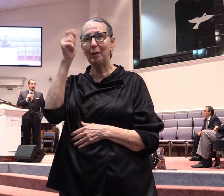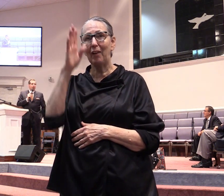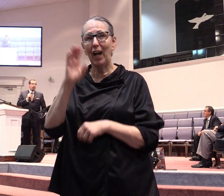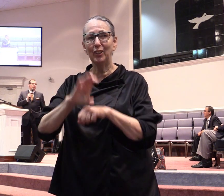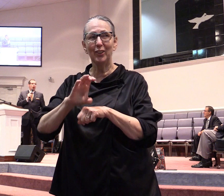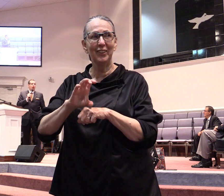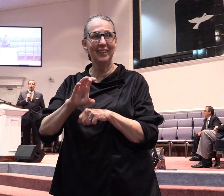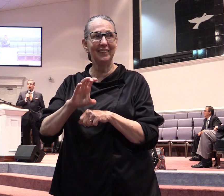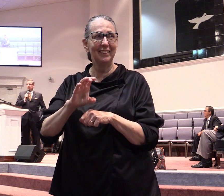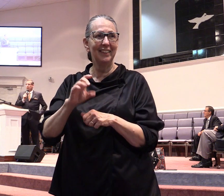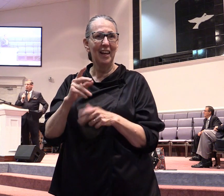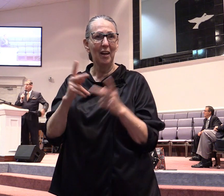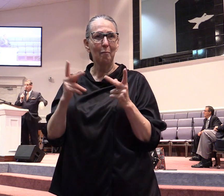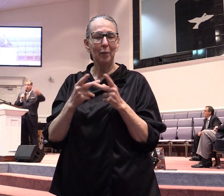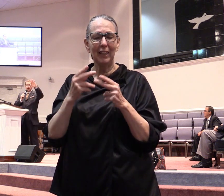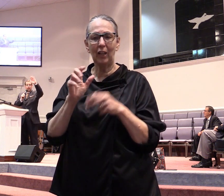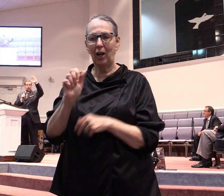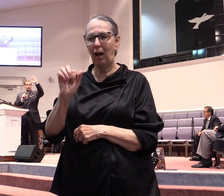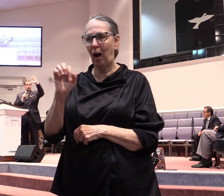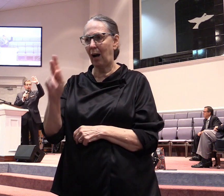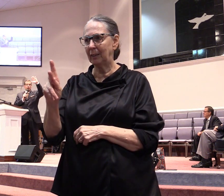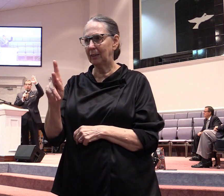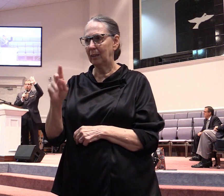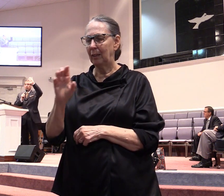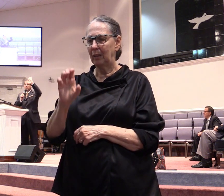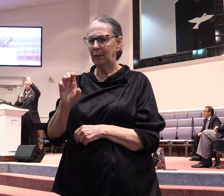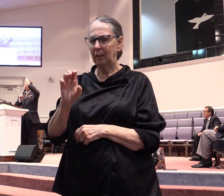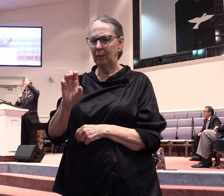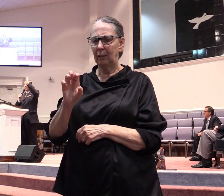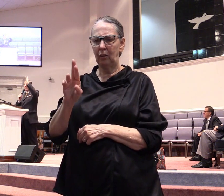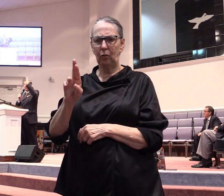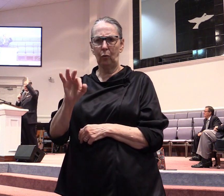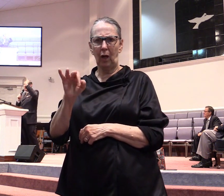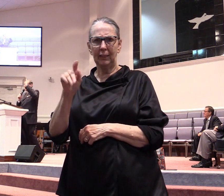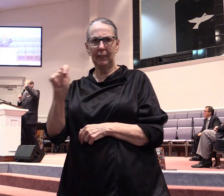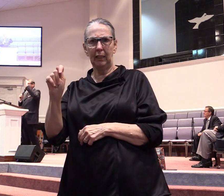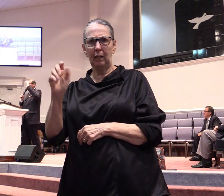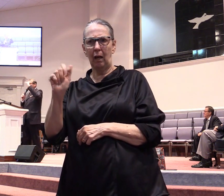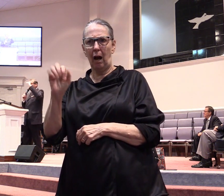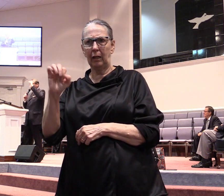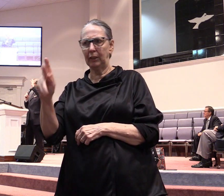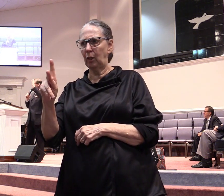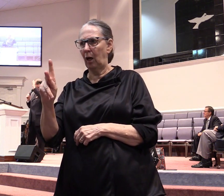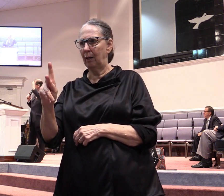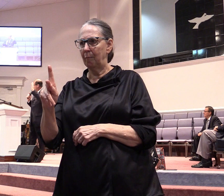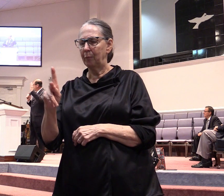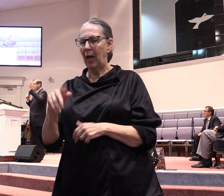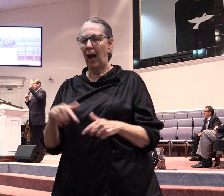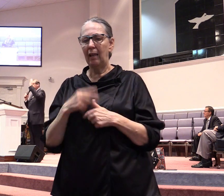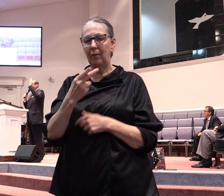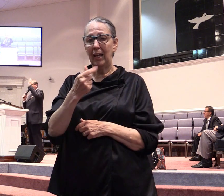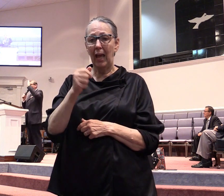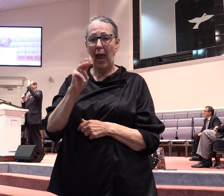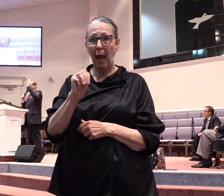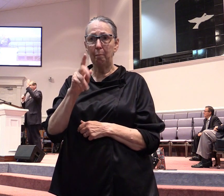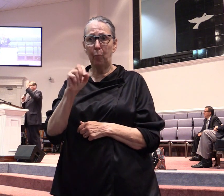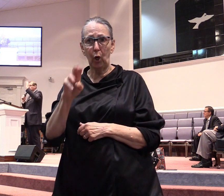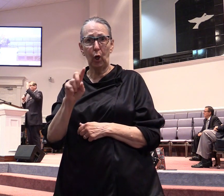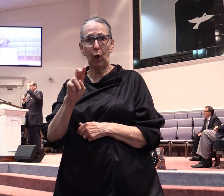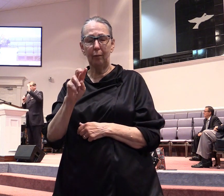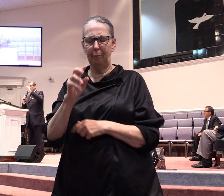church in a place called Crossett, Arkansas. Everybody been to Crossett, Arkansas lately? I lived in Hamburg, Arkansas. Anybody been to